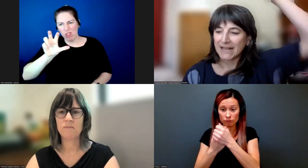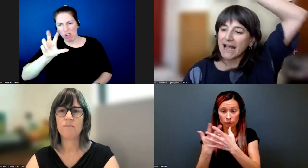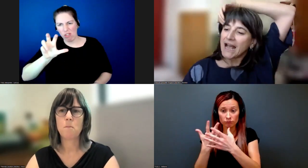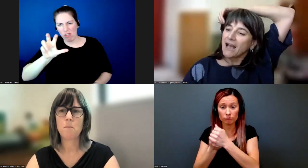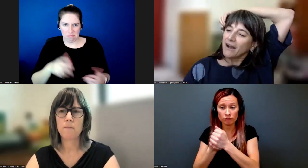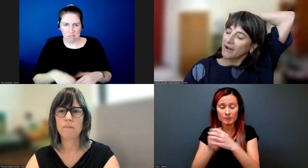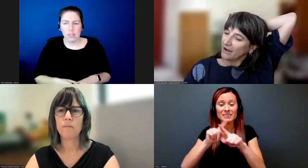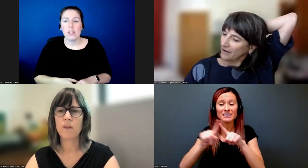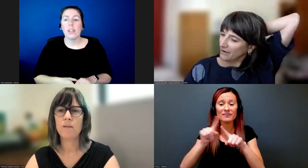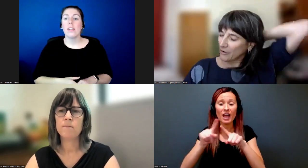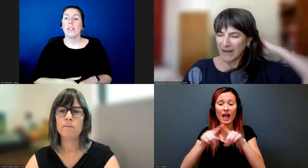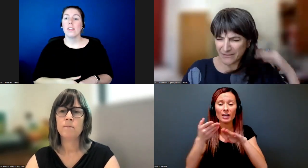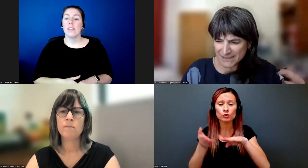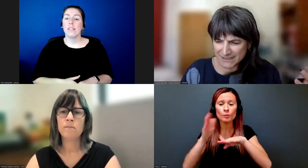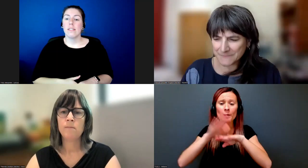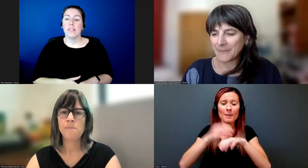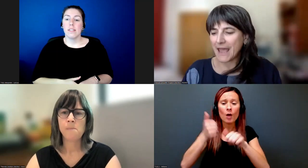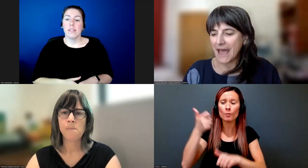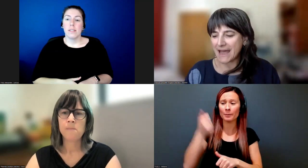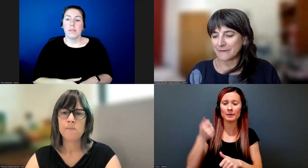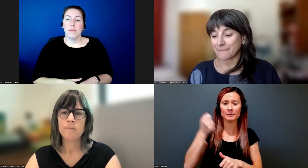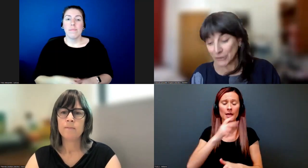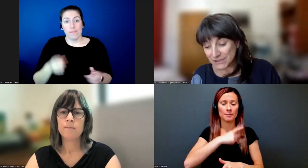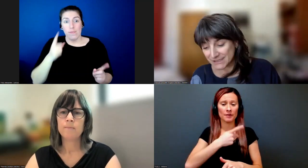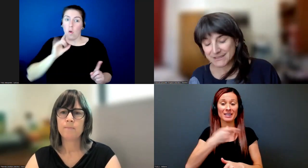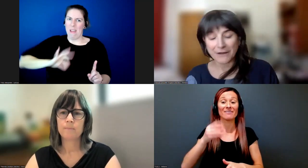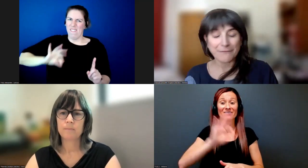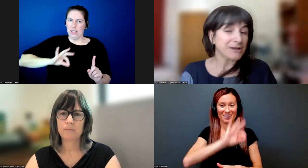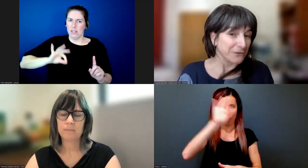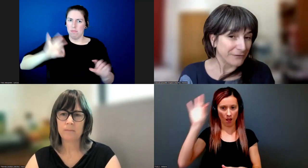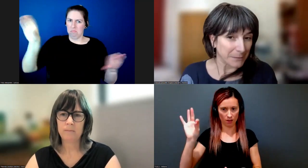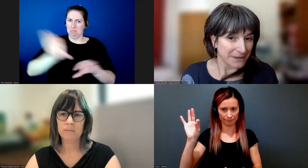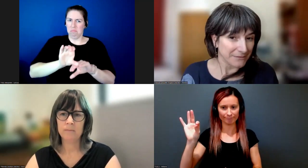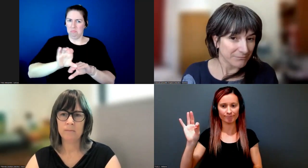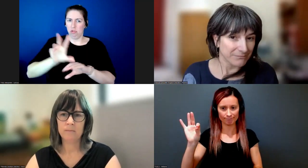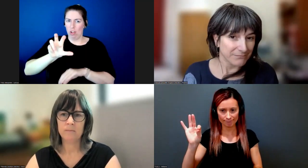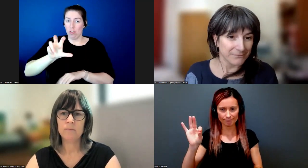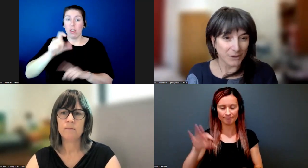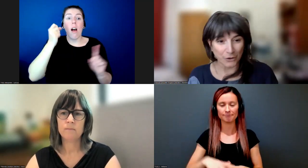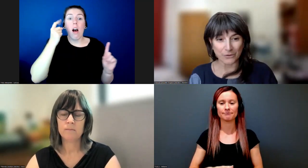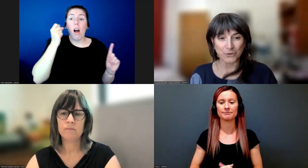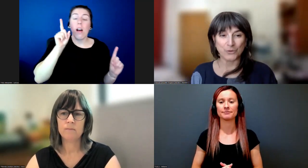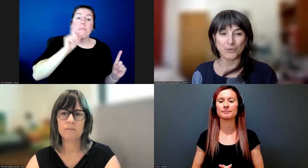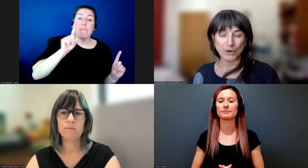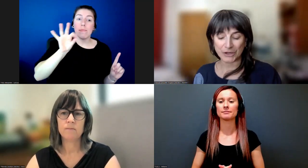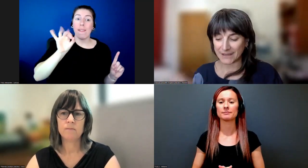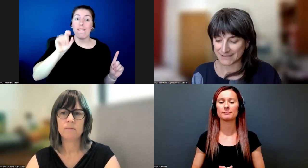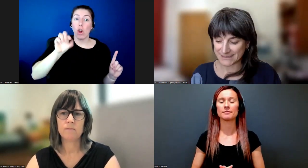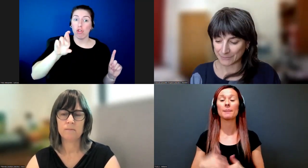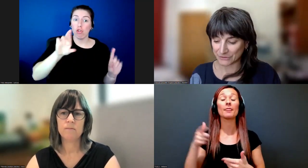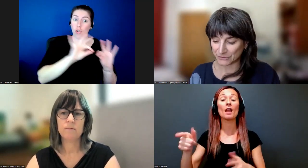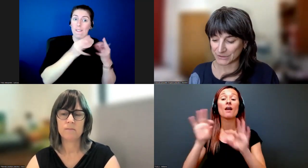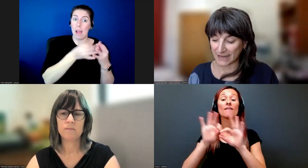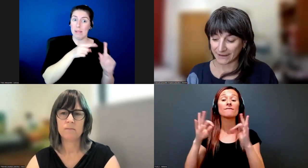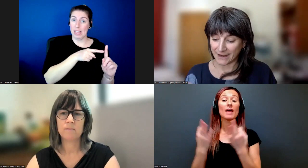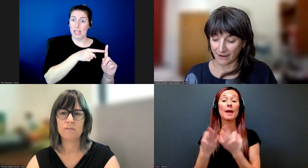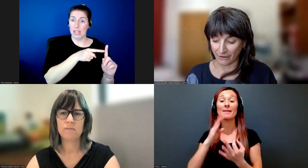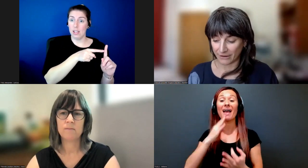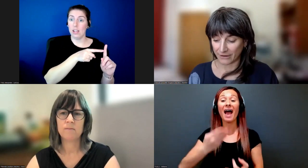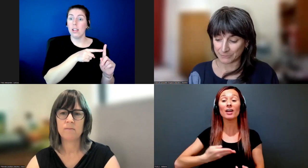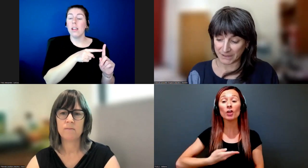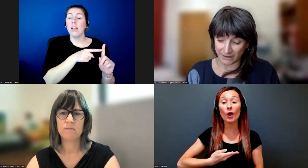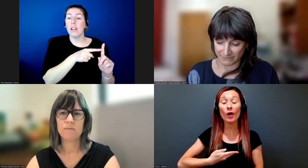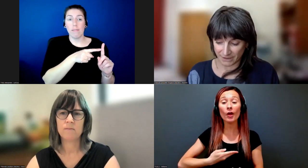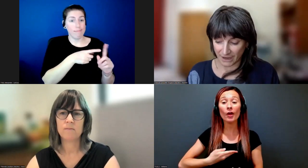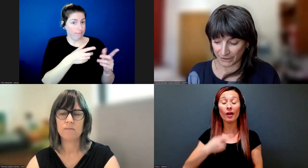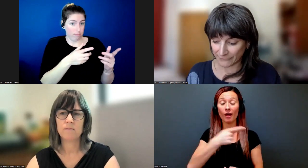supplements or benefits, and versus a foster family, you know, who would accept to take care,